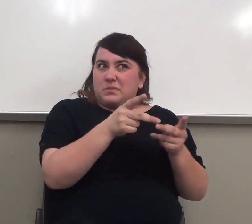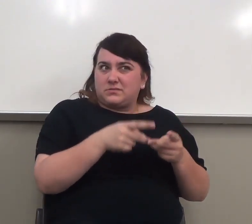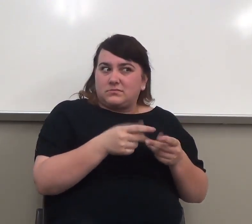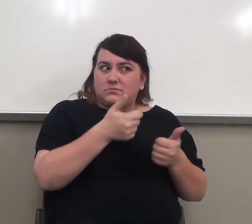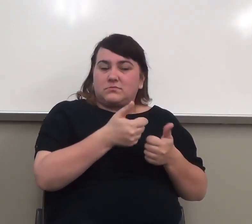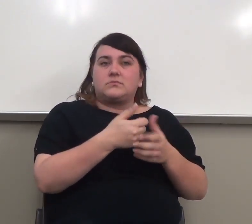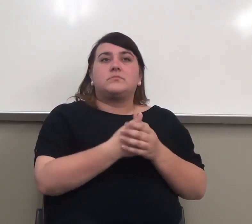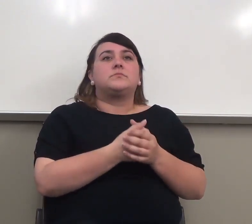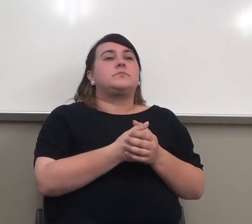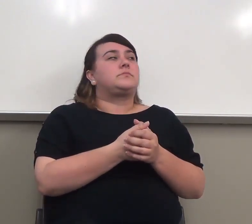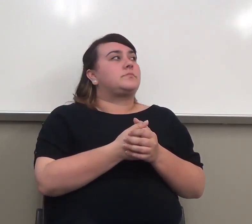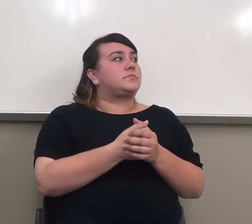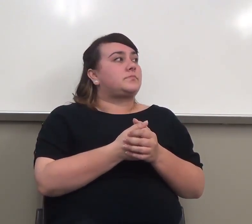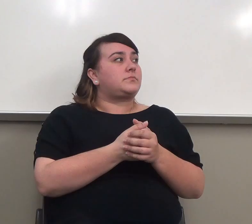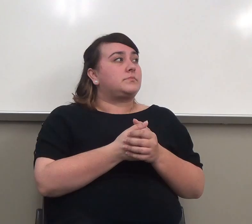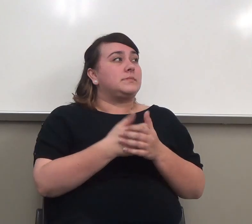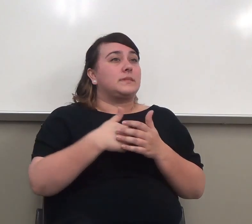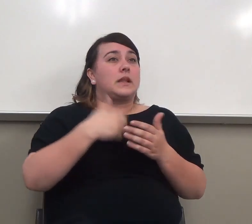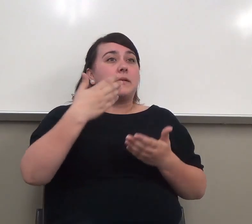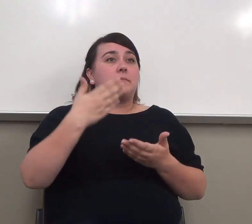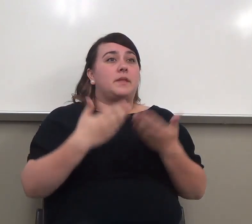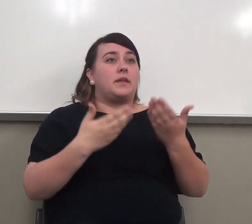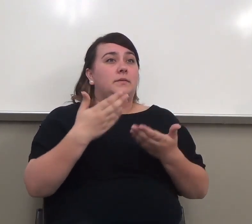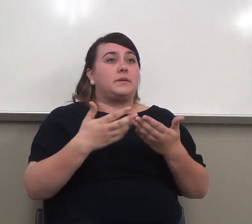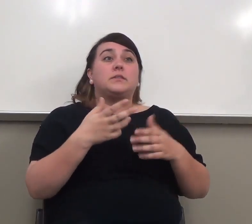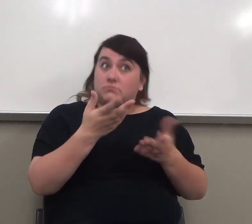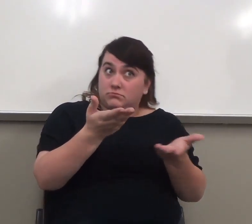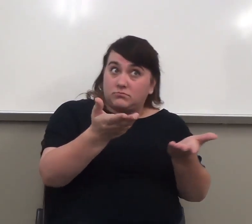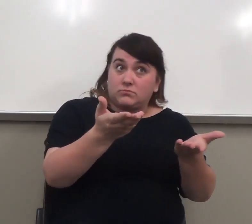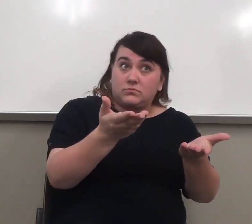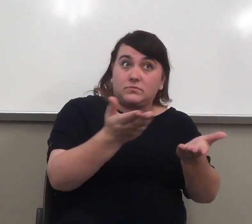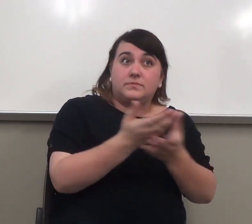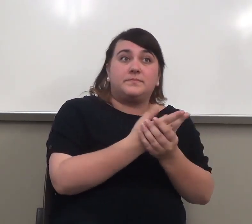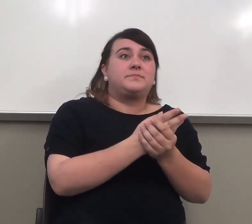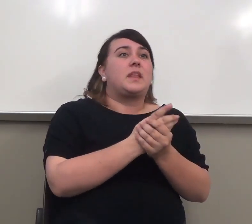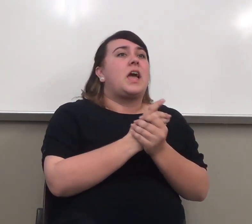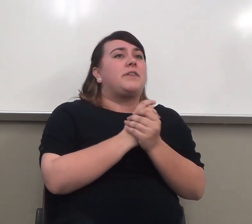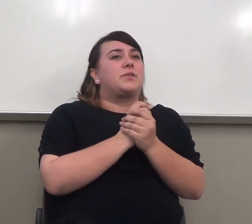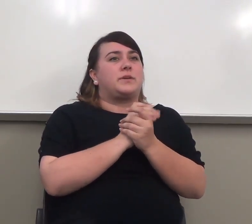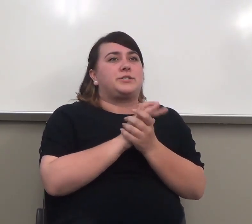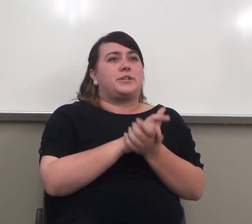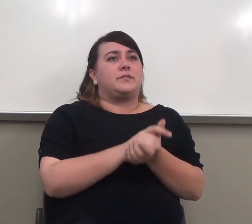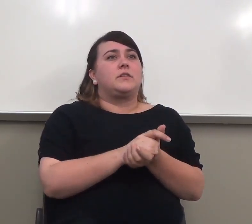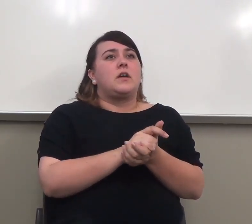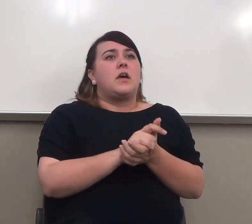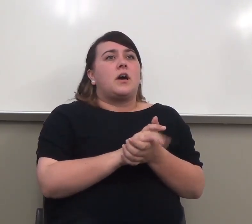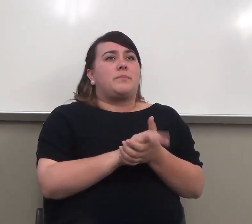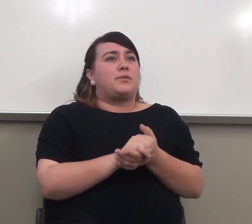now the green sheet, like I say, that's an important information. You have to keep it where you can get at it.